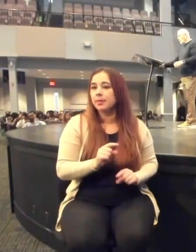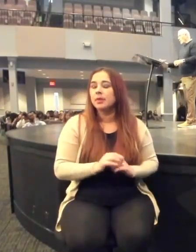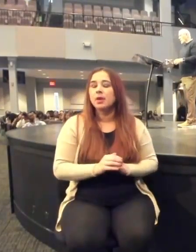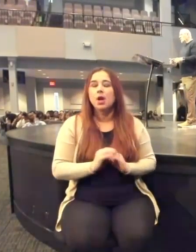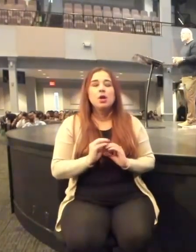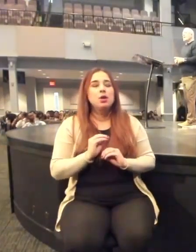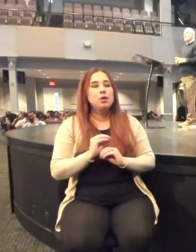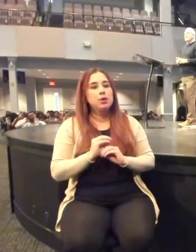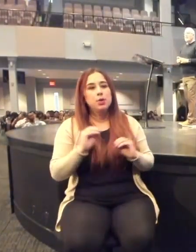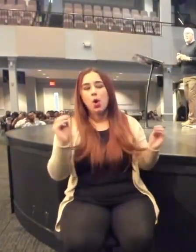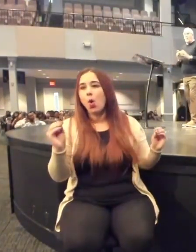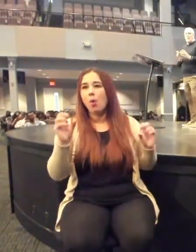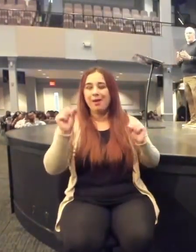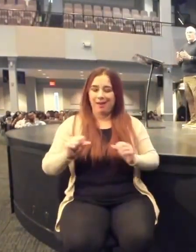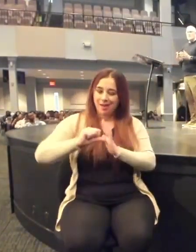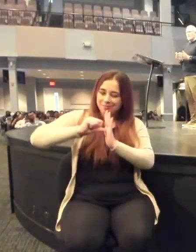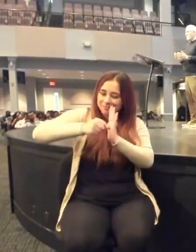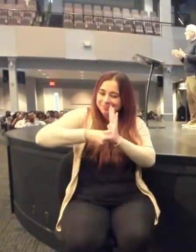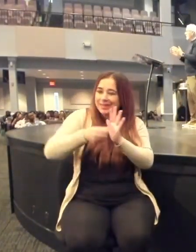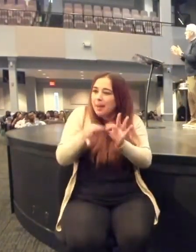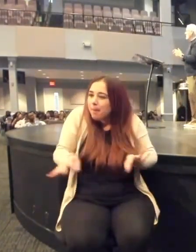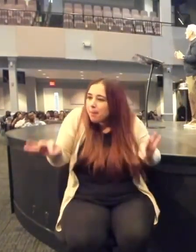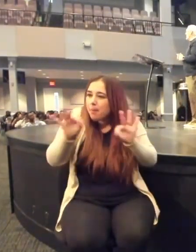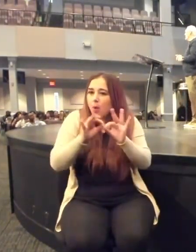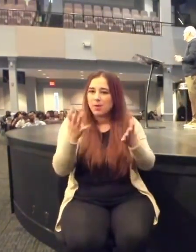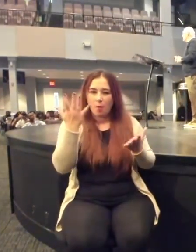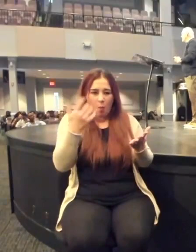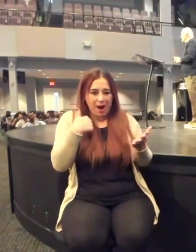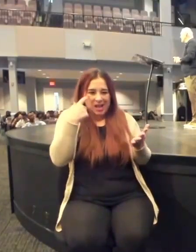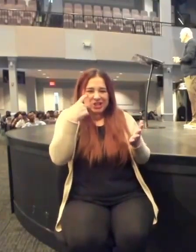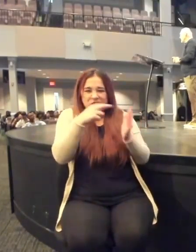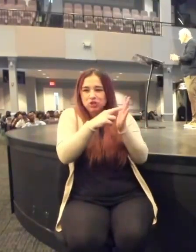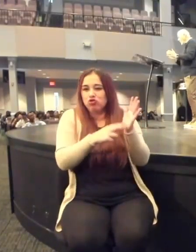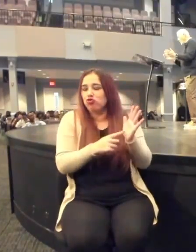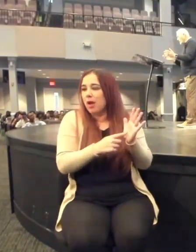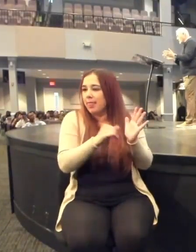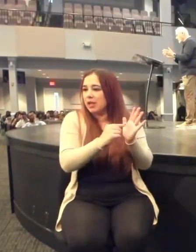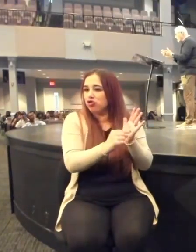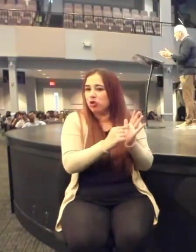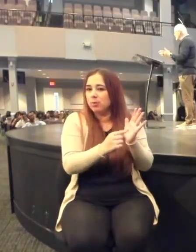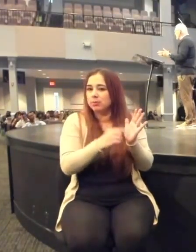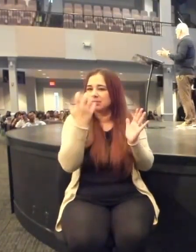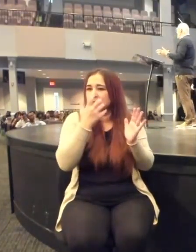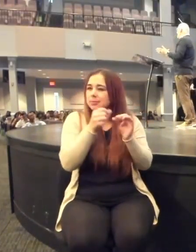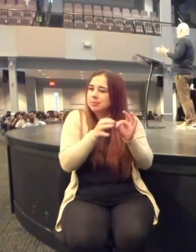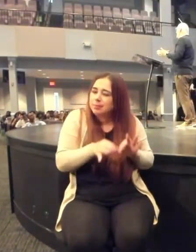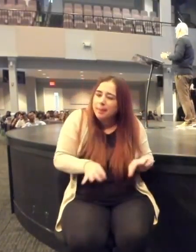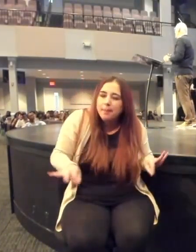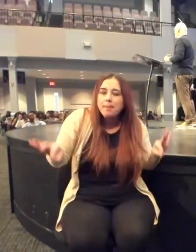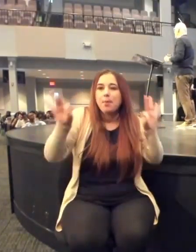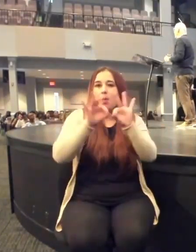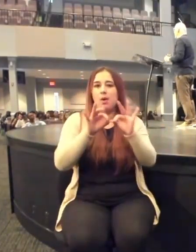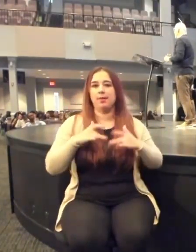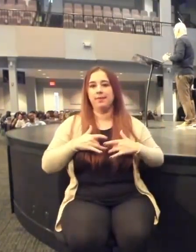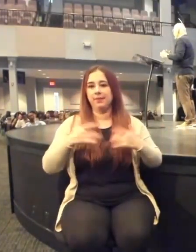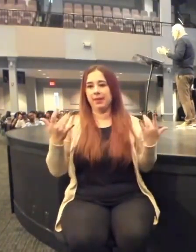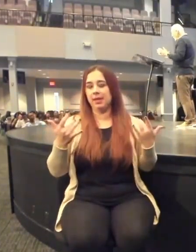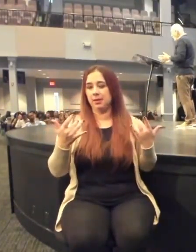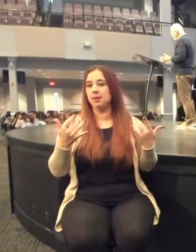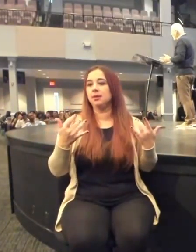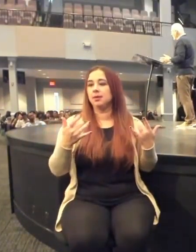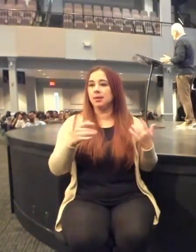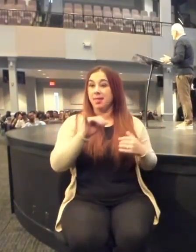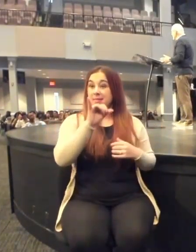can overstate the importance of what we just read, the importance of this particular event.